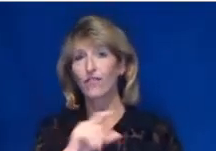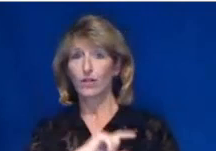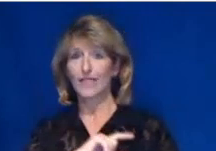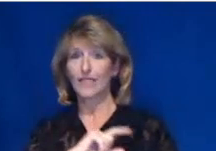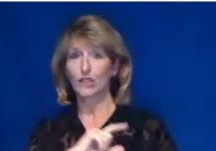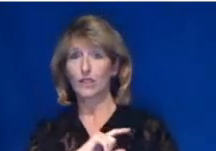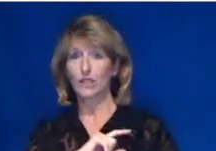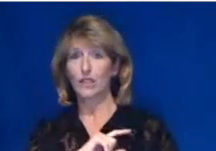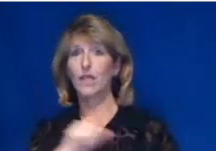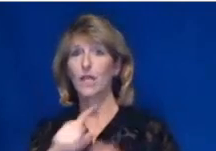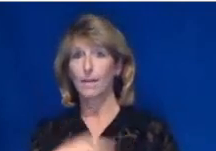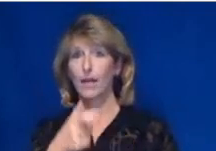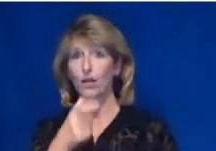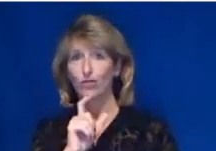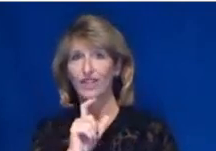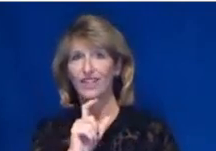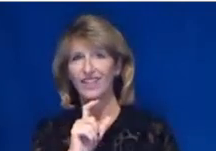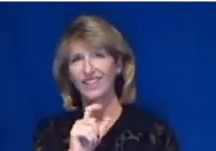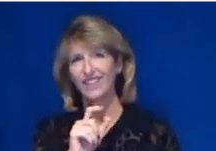The third,